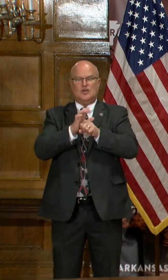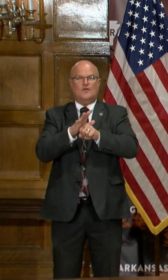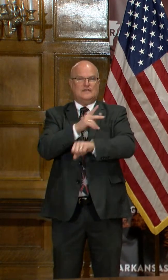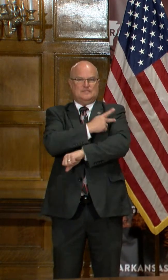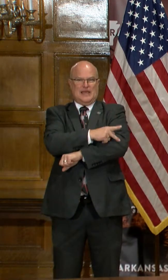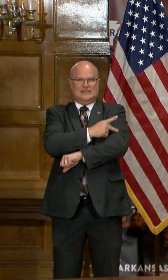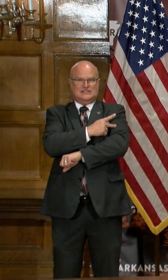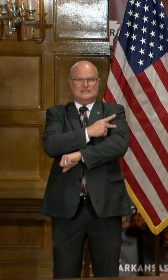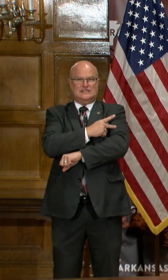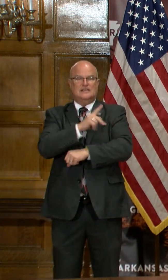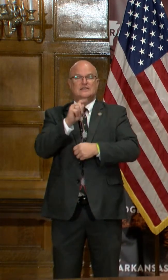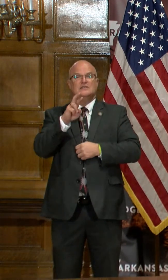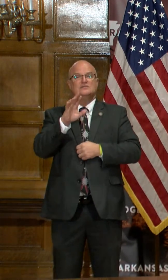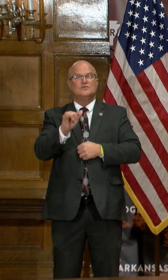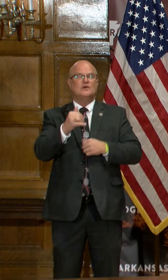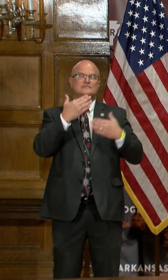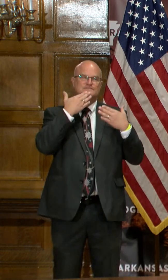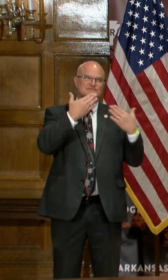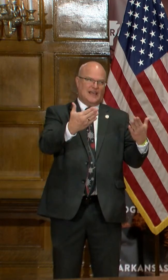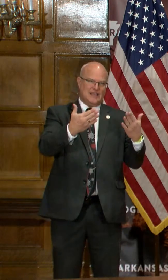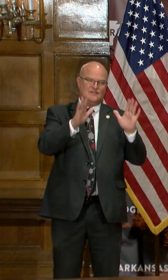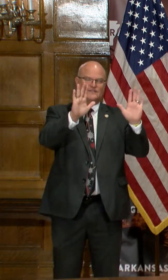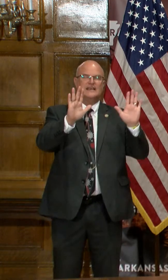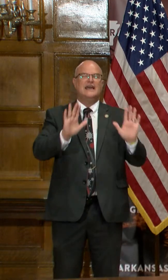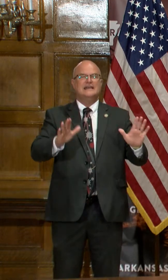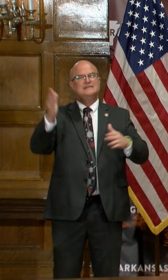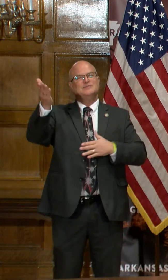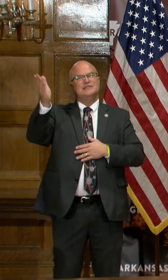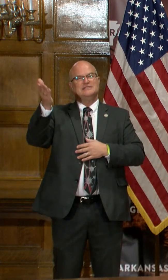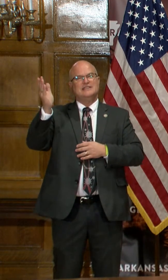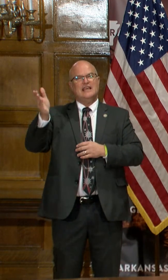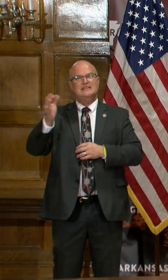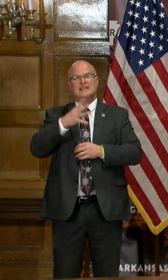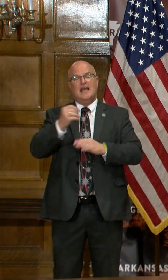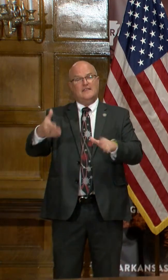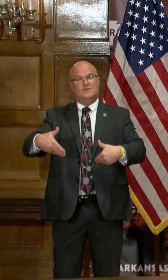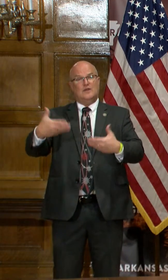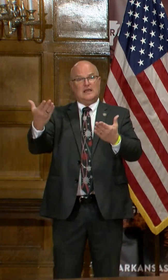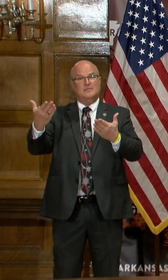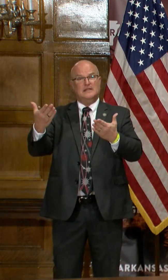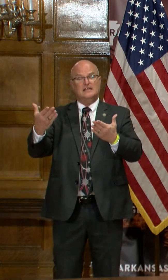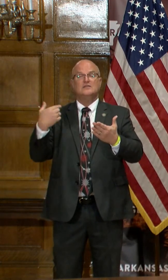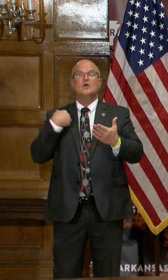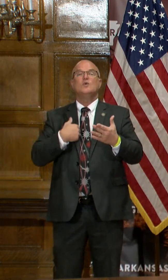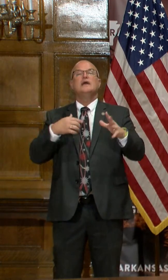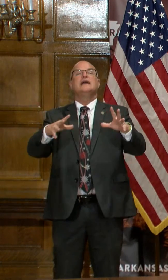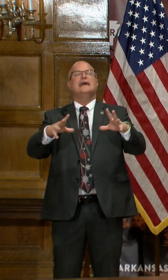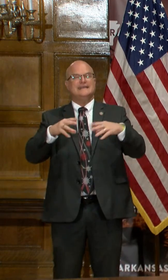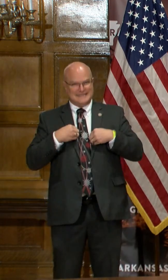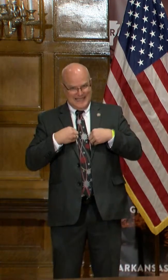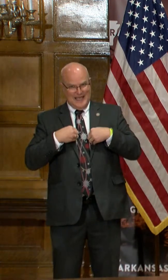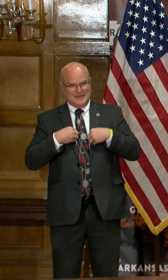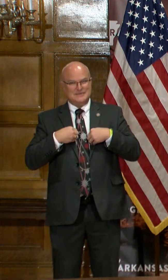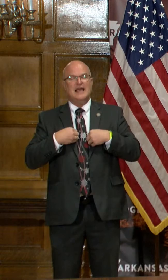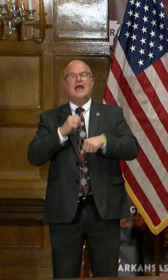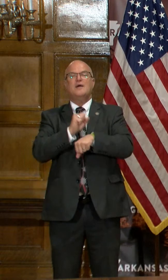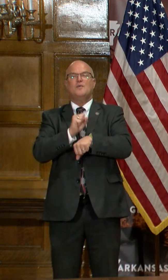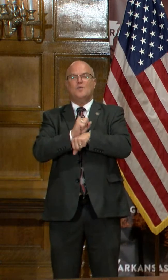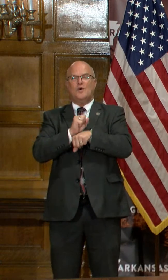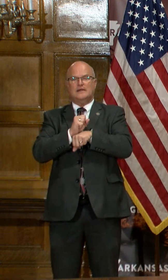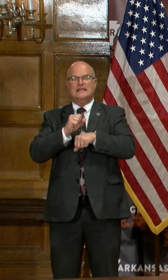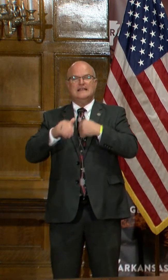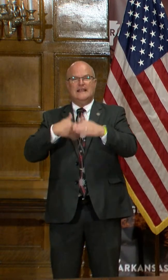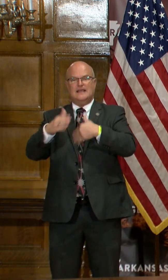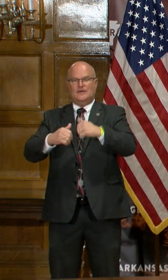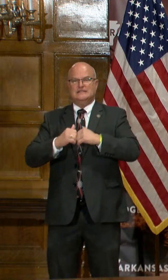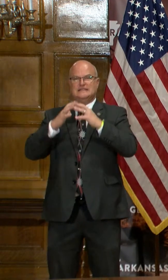COVID-19 patients. So Troy, thank you for the excellent presentation and the recommendation. We accept that recommendation. We'll work to get that